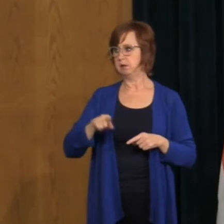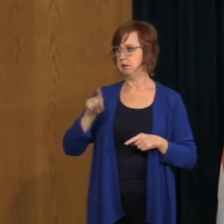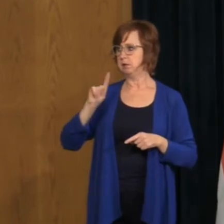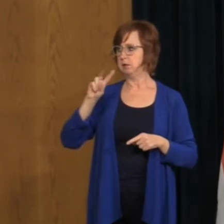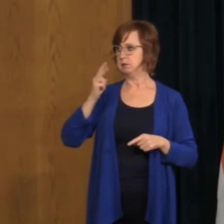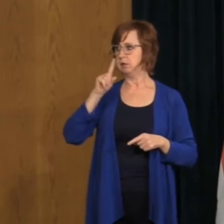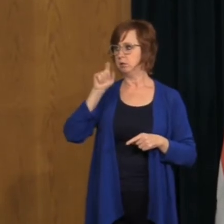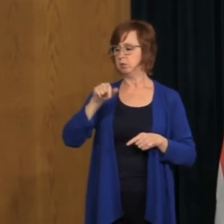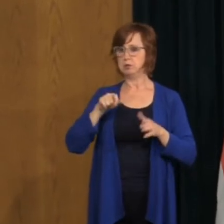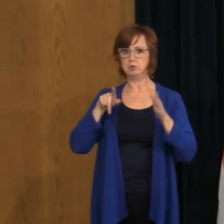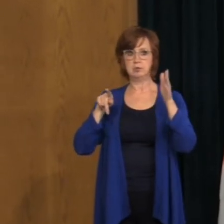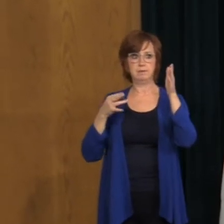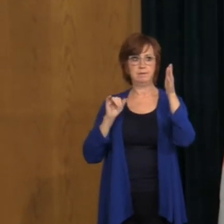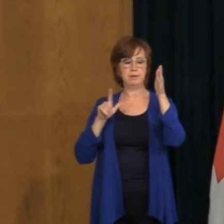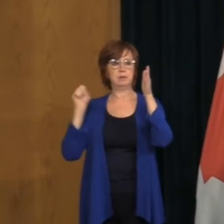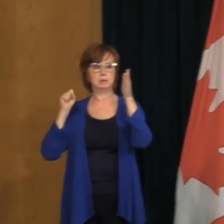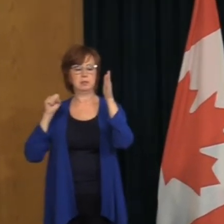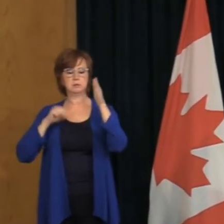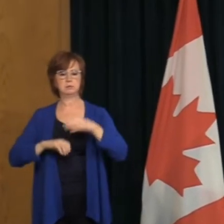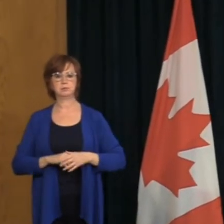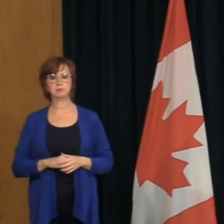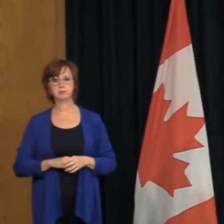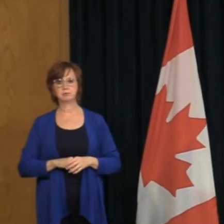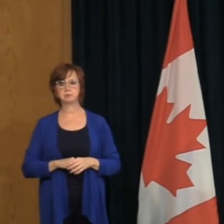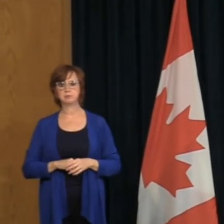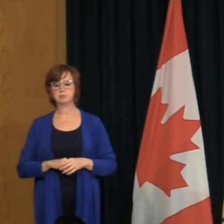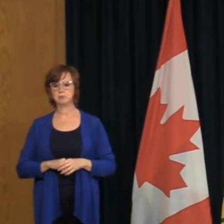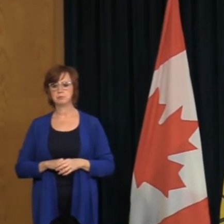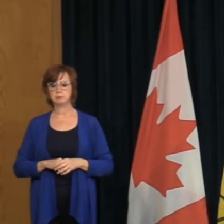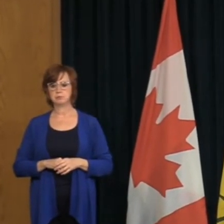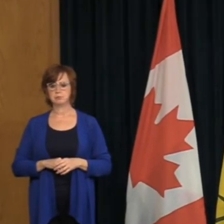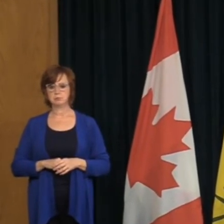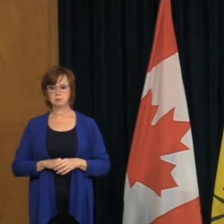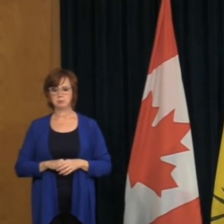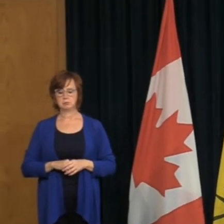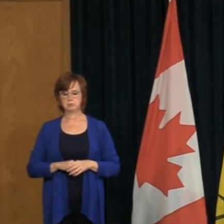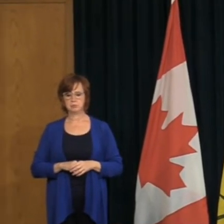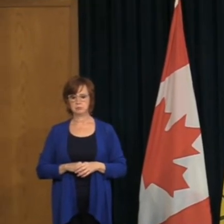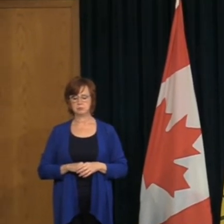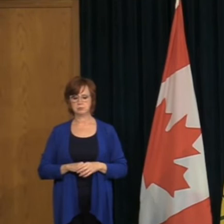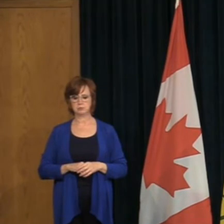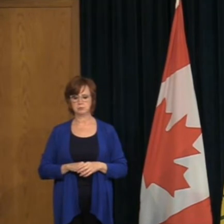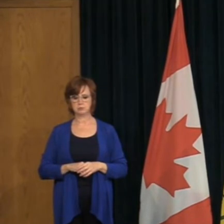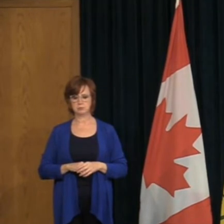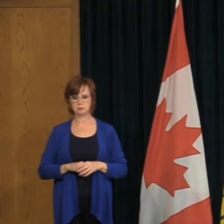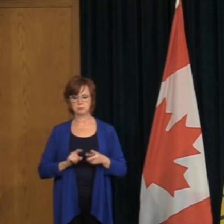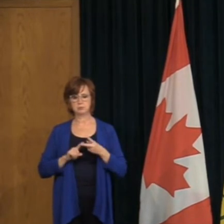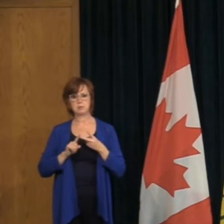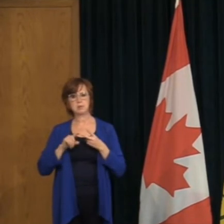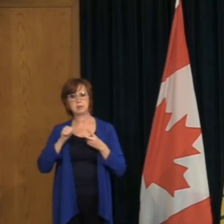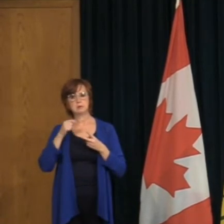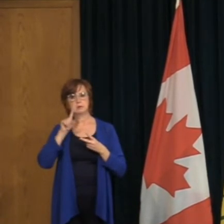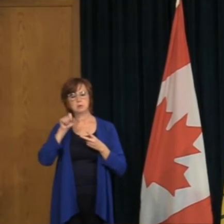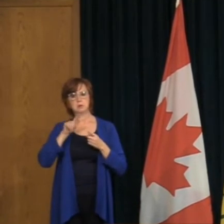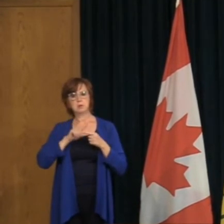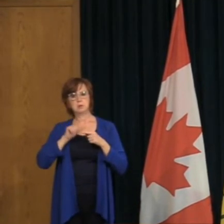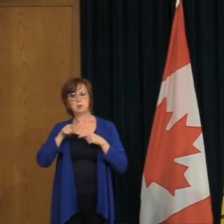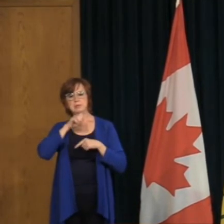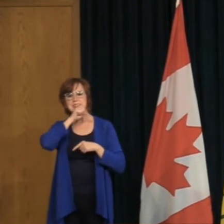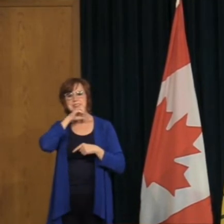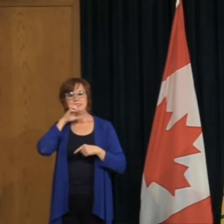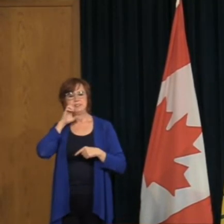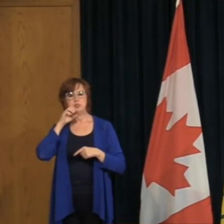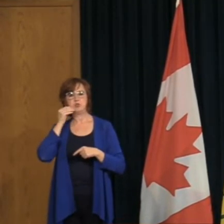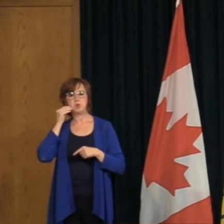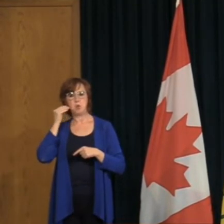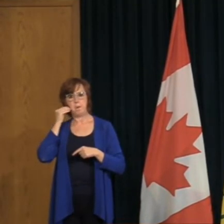question, Phil? Yes, I'd like to ask about minimum care standards for long-term care homes. I'm sure you're aware that